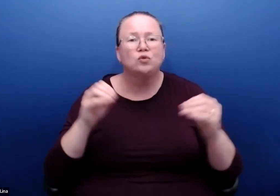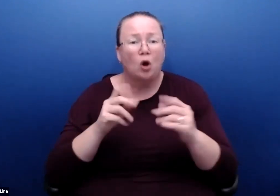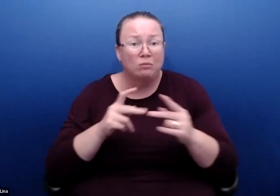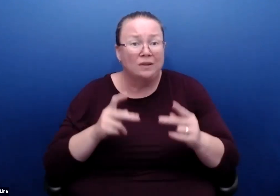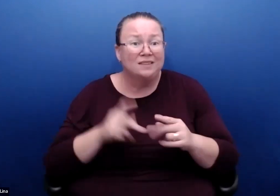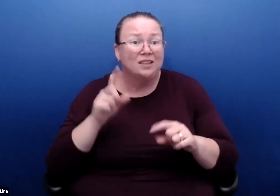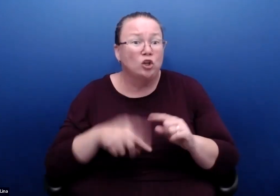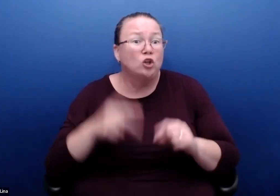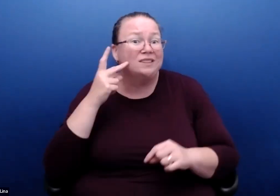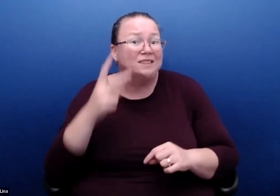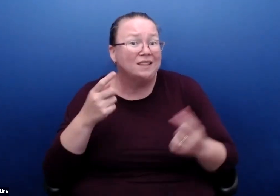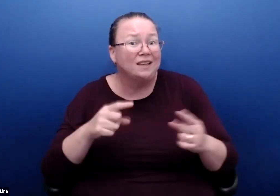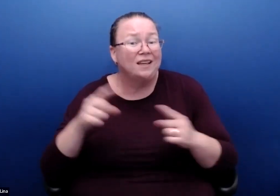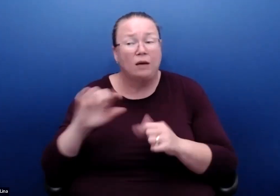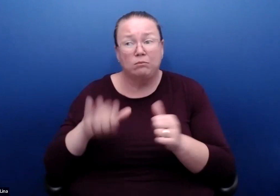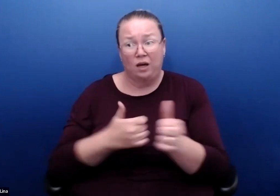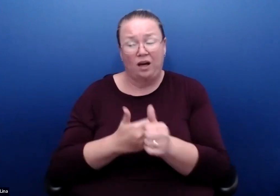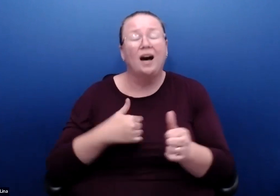able to see what was going on behind me.